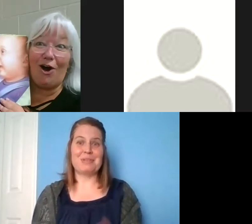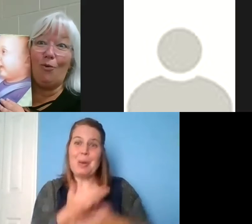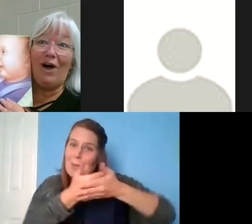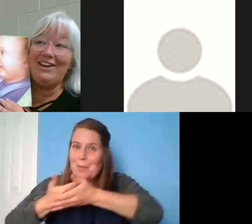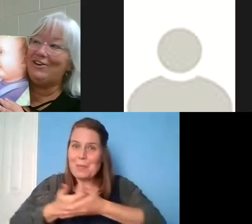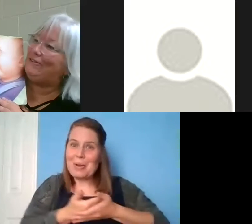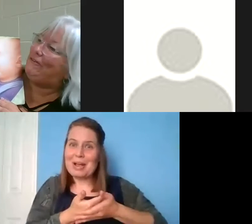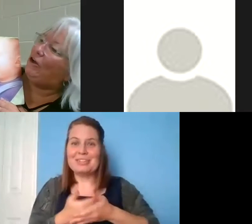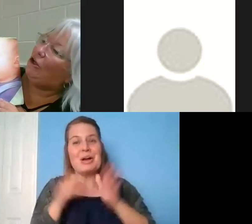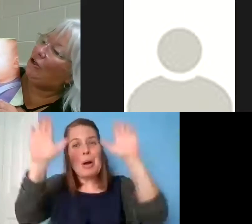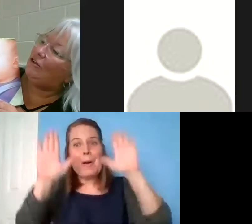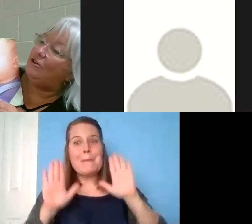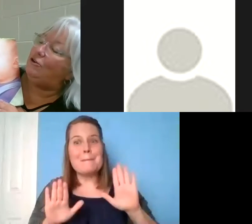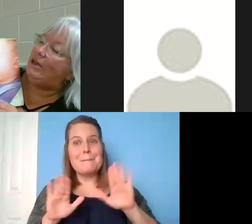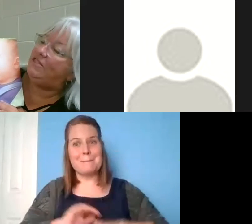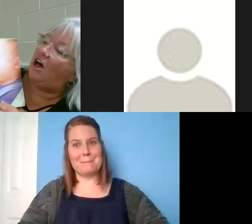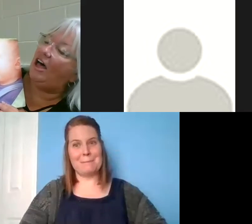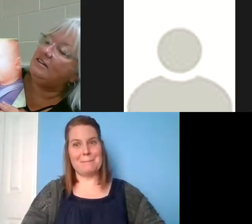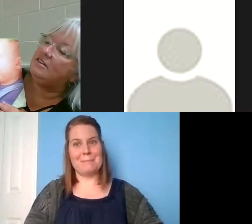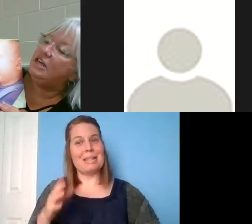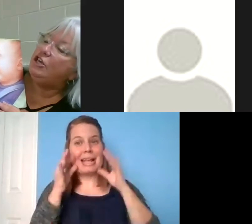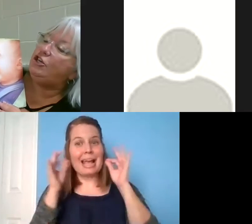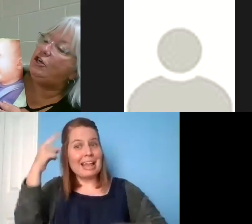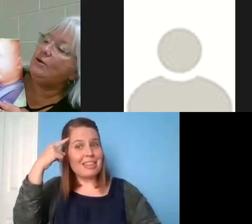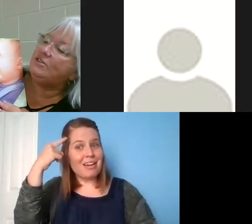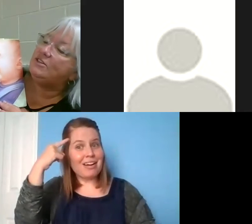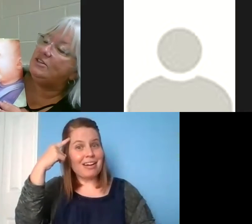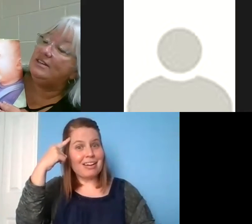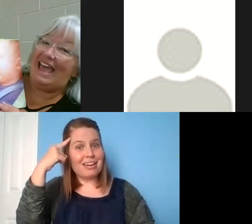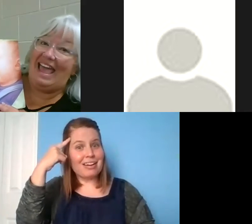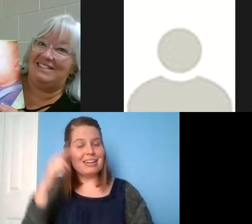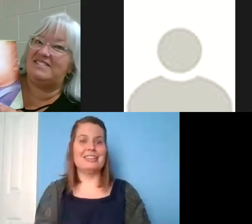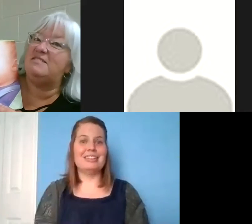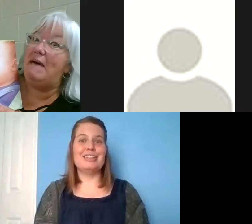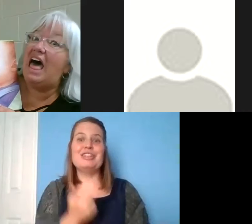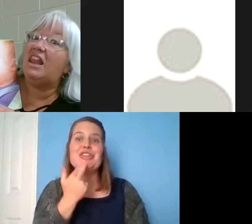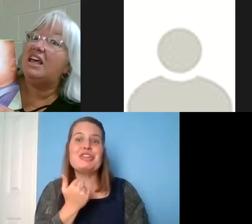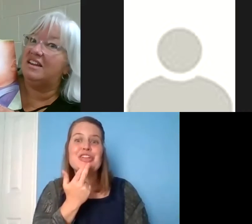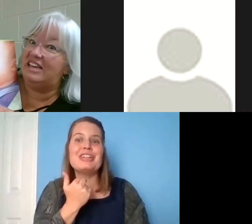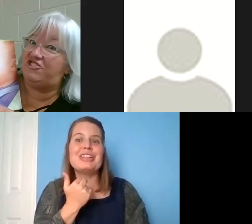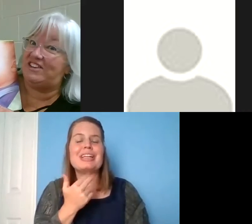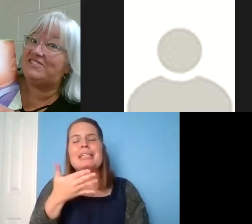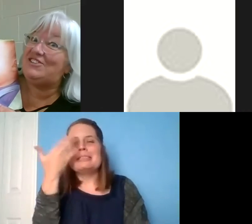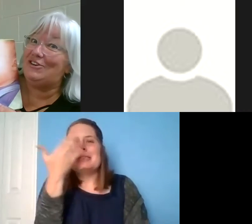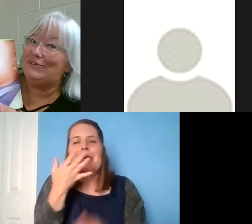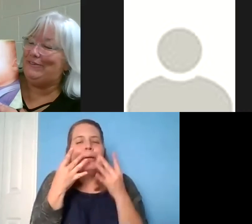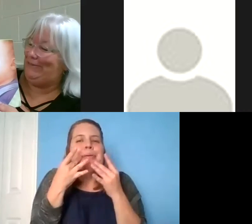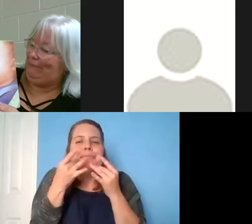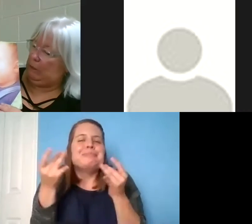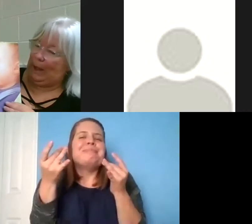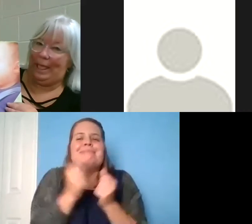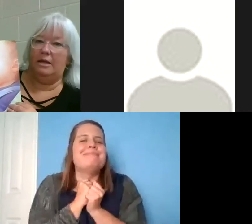Babies are wonderful, Dewey thought. Cute and smell-licious